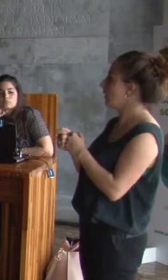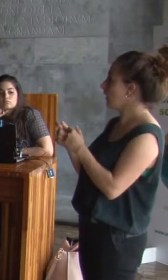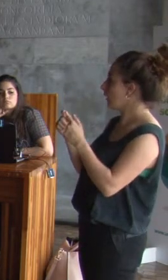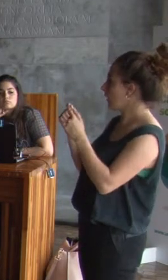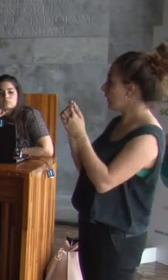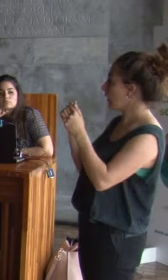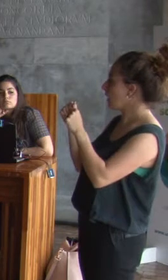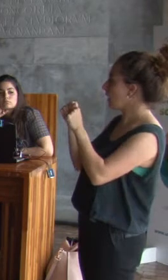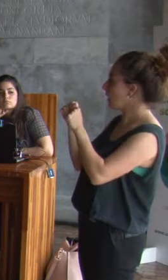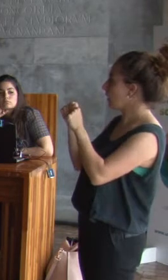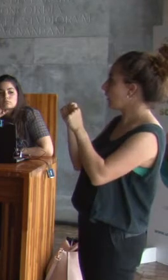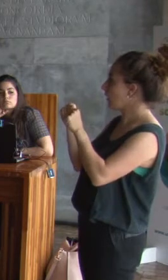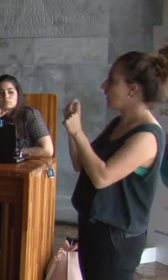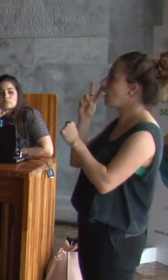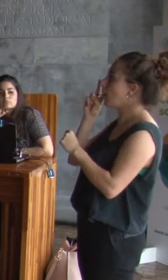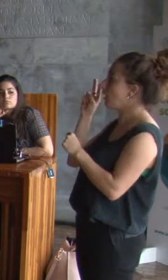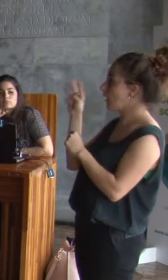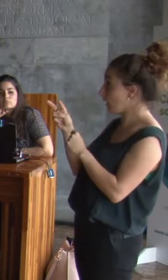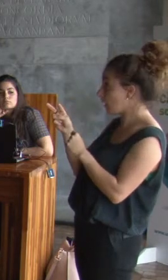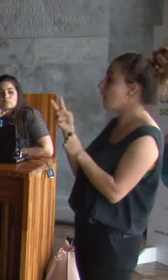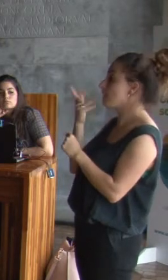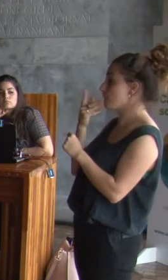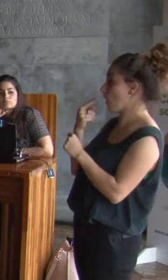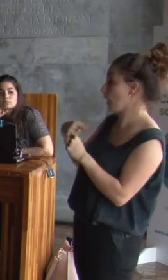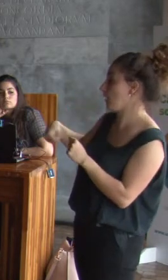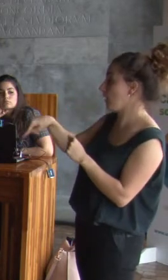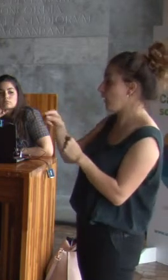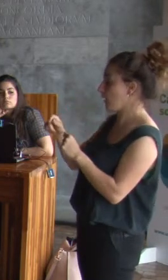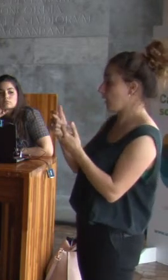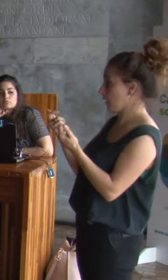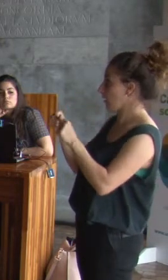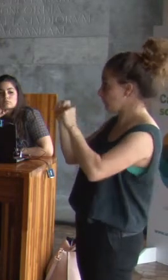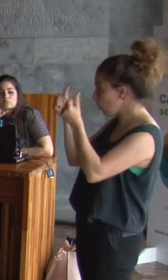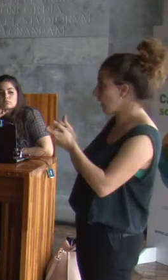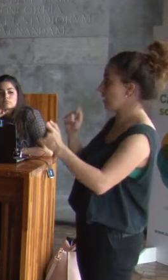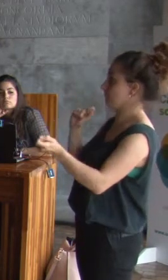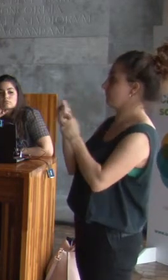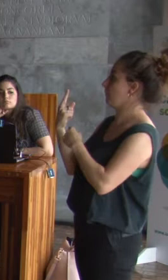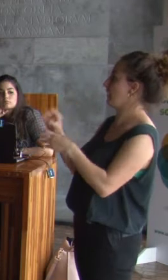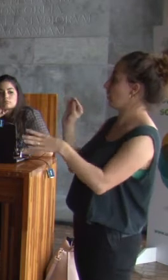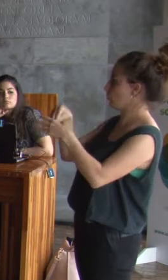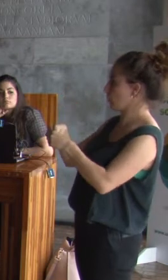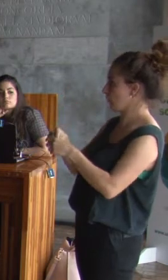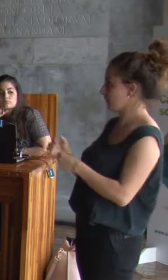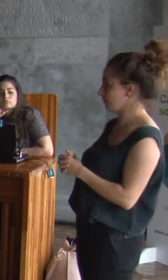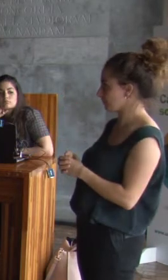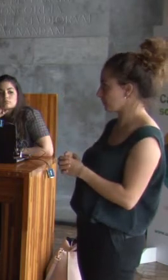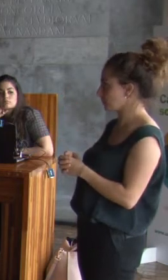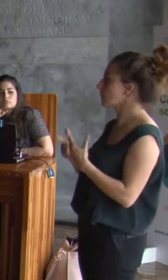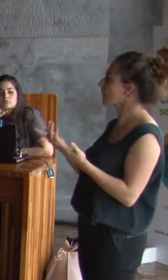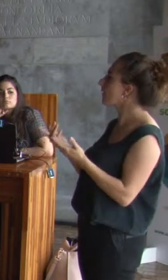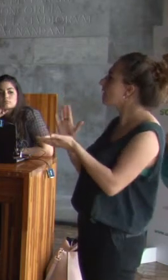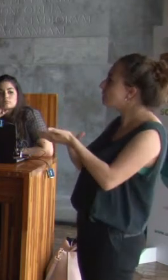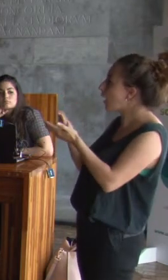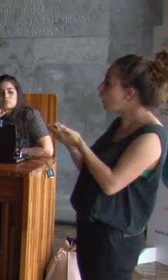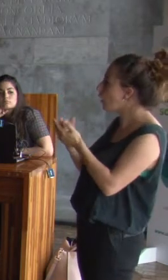following years, their perspectives will demand a shift in the traditional view of diversity and inclusion. So